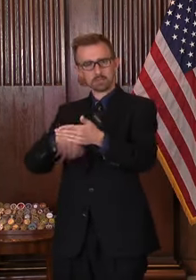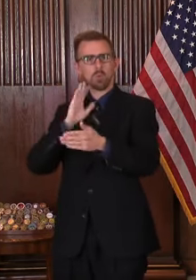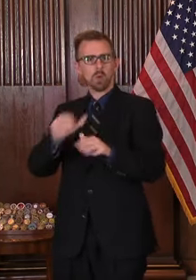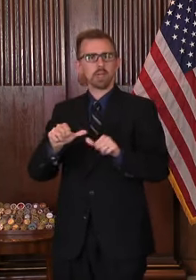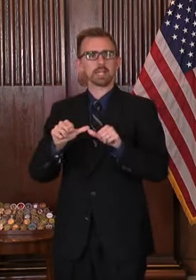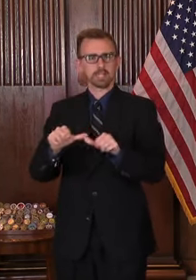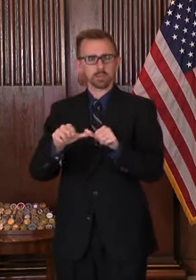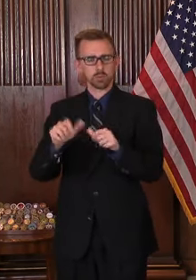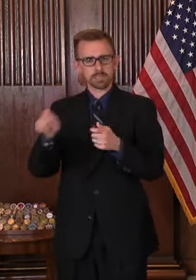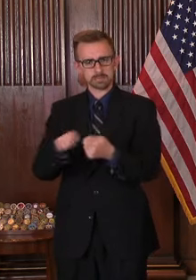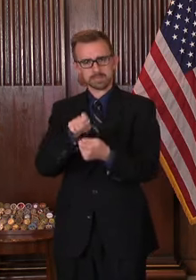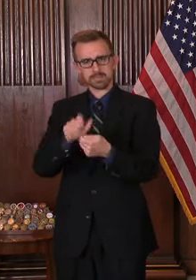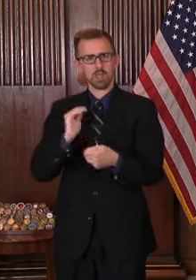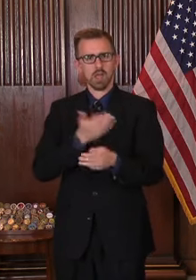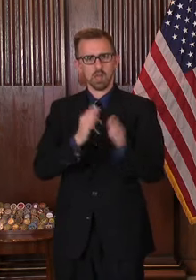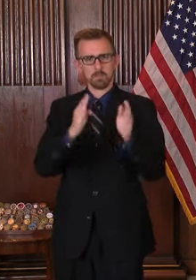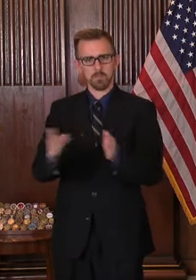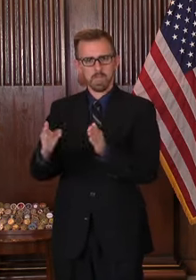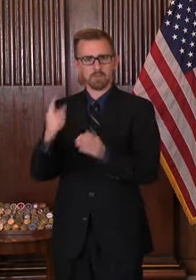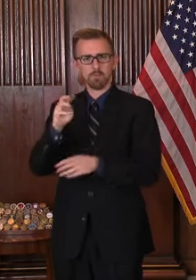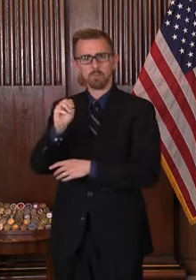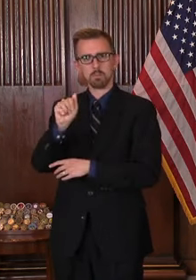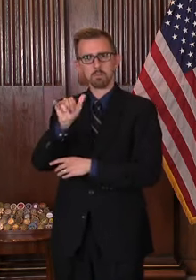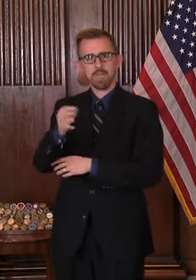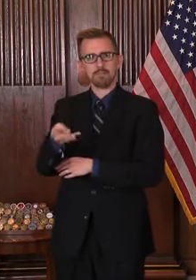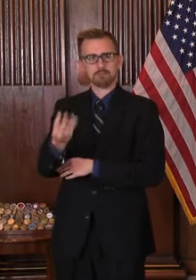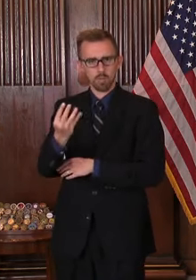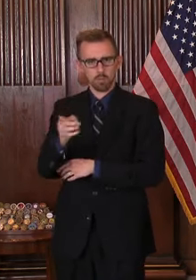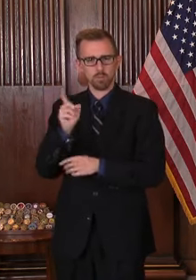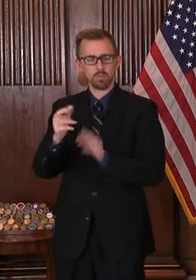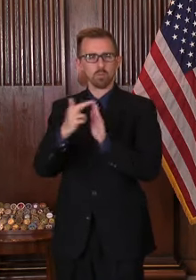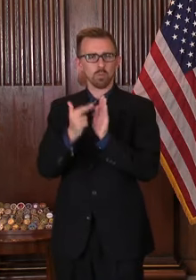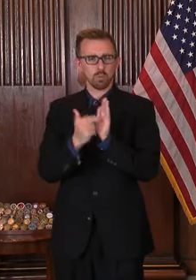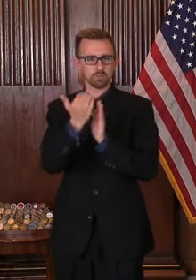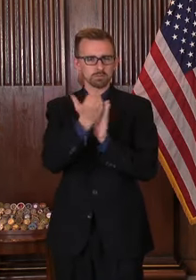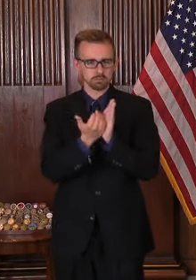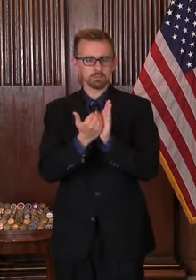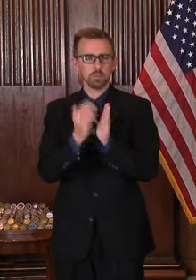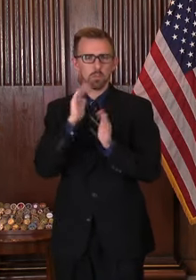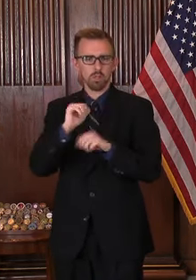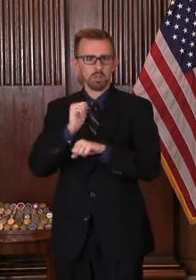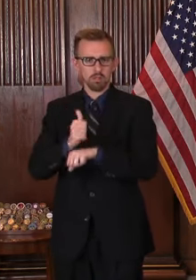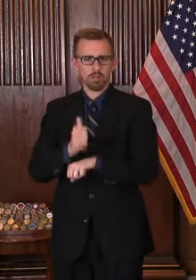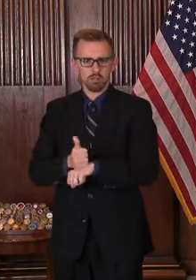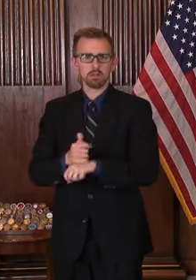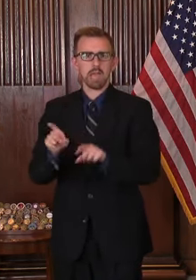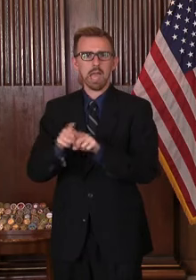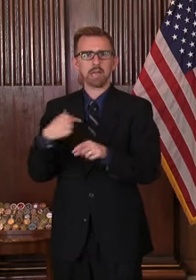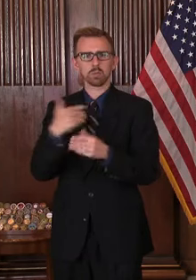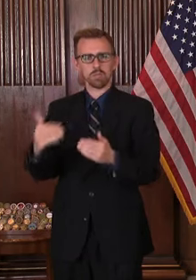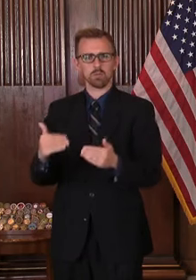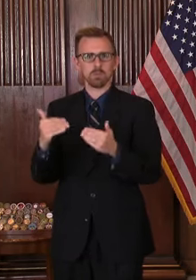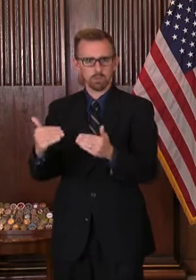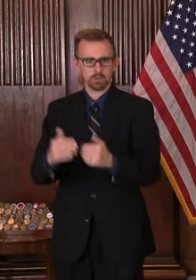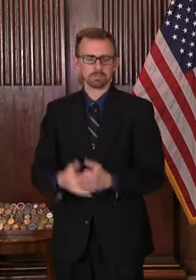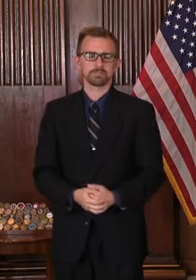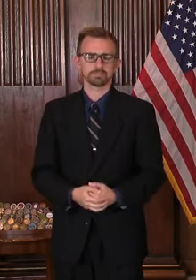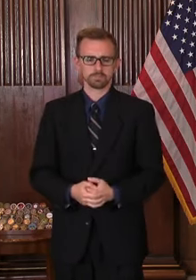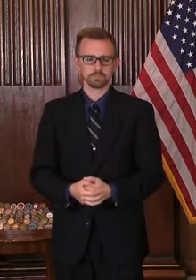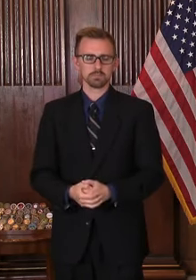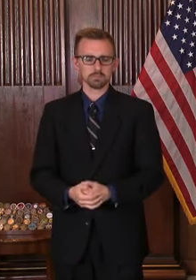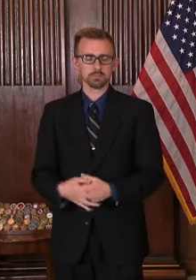the specifics of our plan for May 4th and the guidelines that will be in place as we move forward.